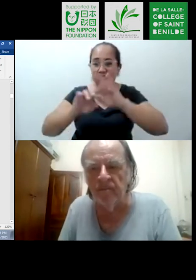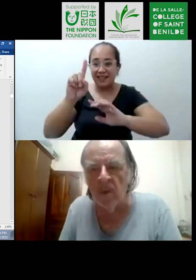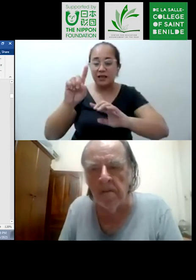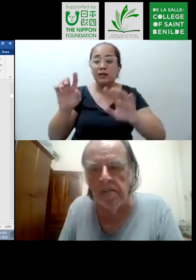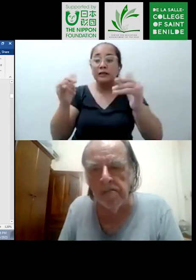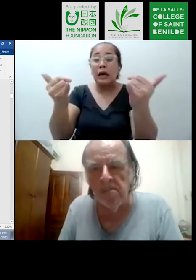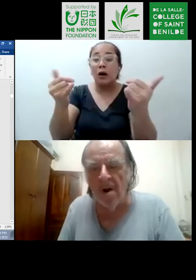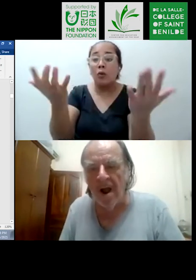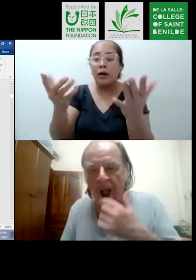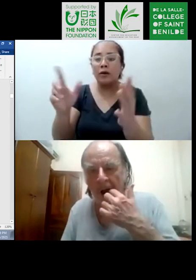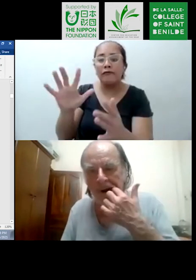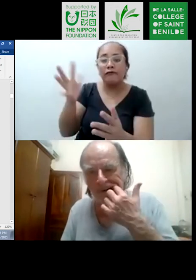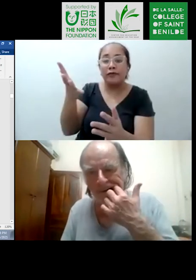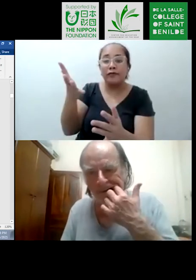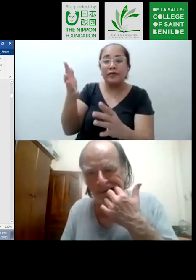shape.